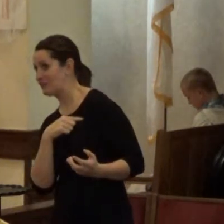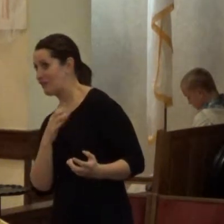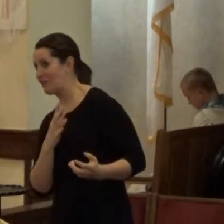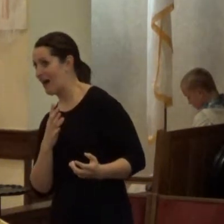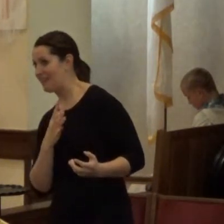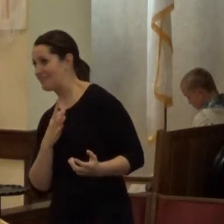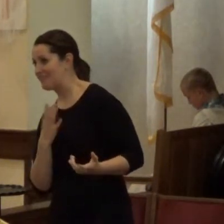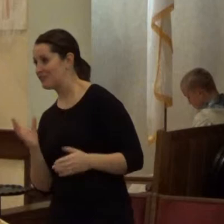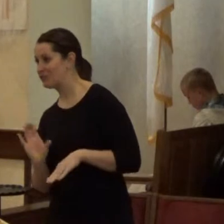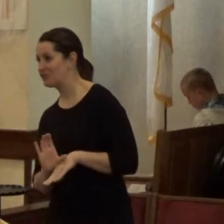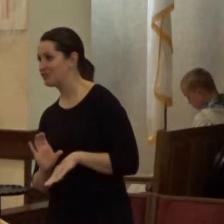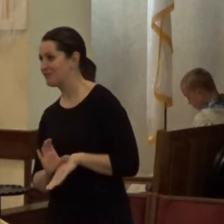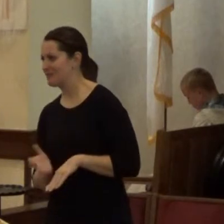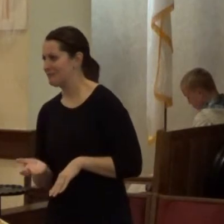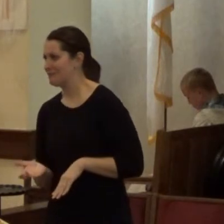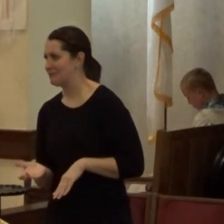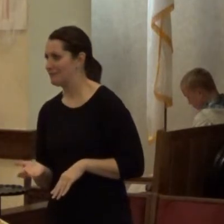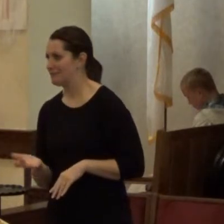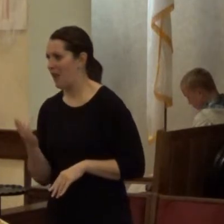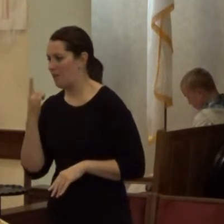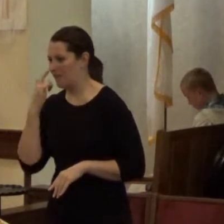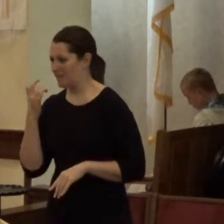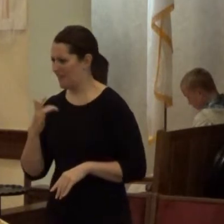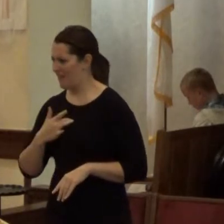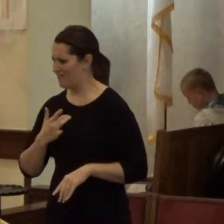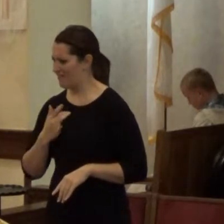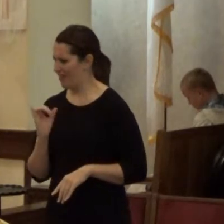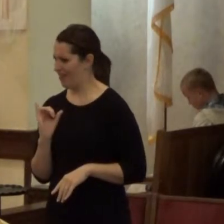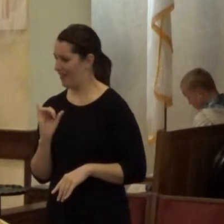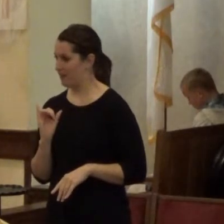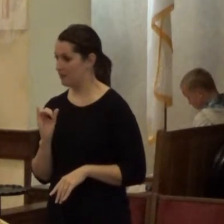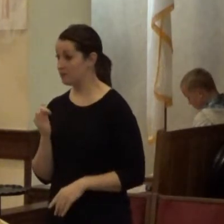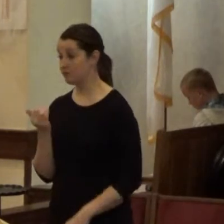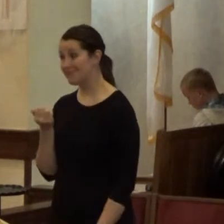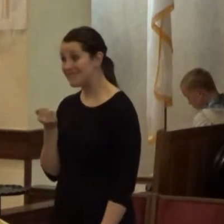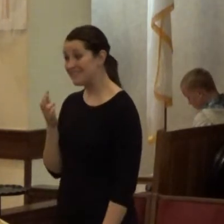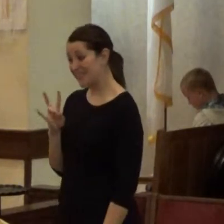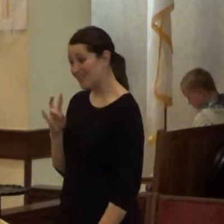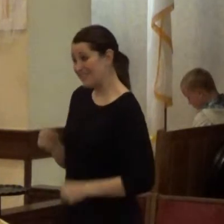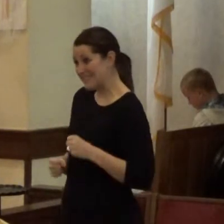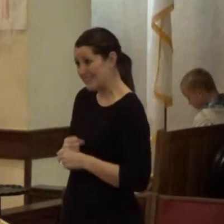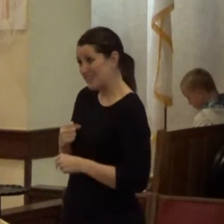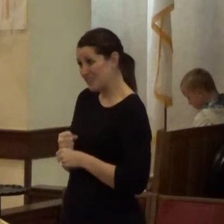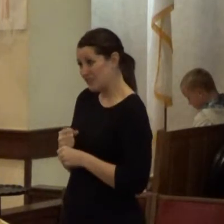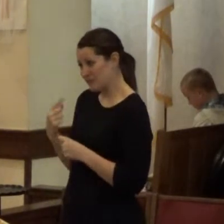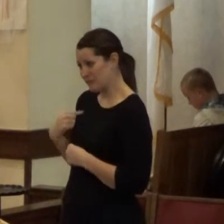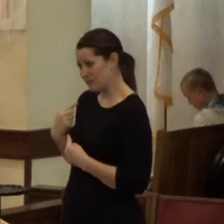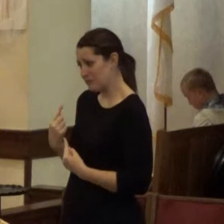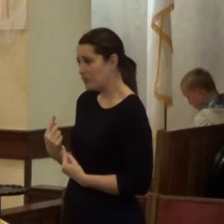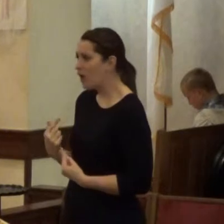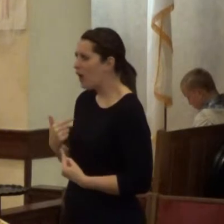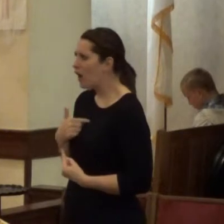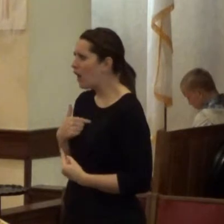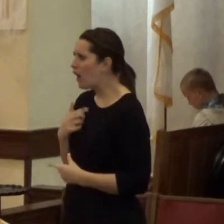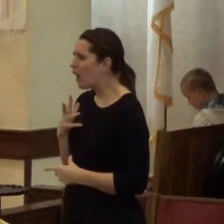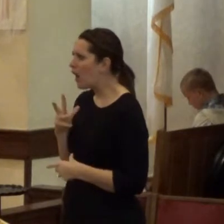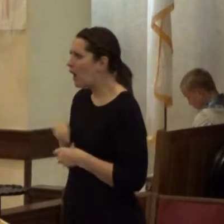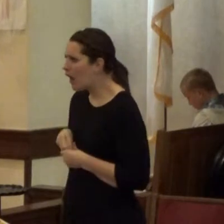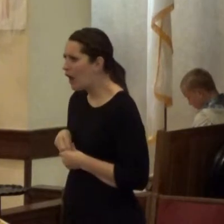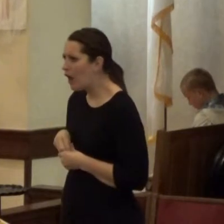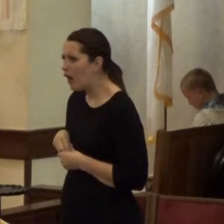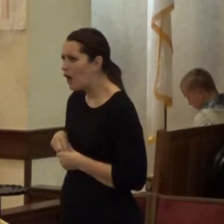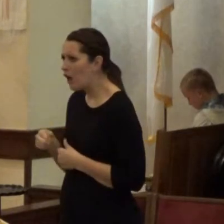at our church. Because I feel like after 17 years being with you that I'm part of the we